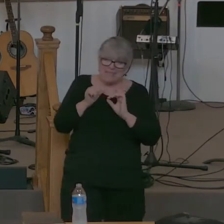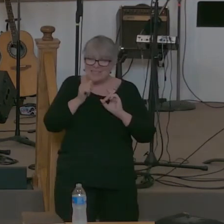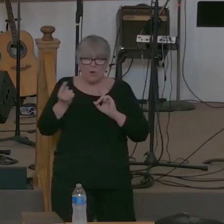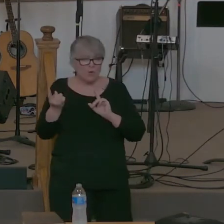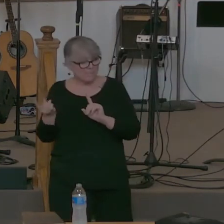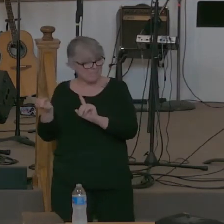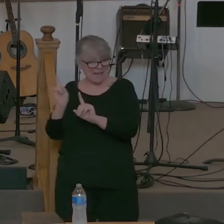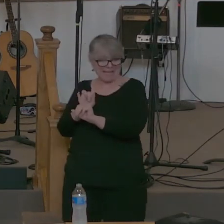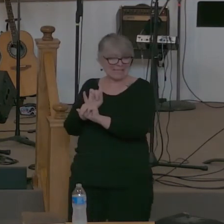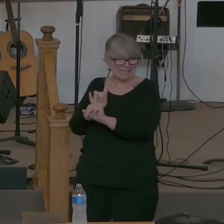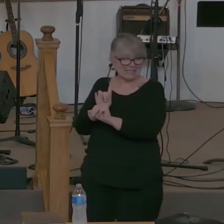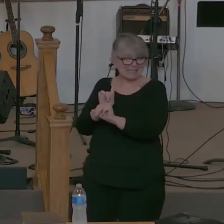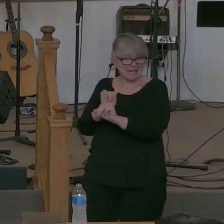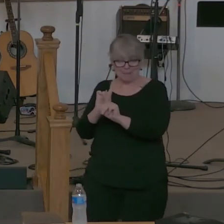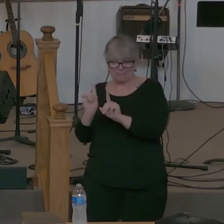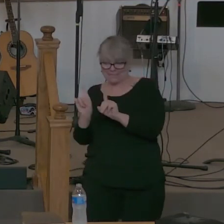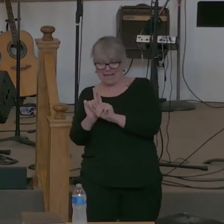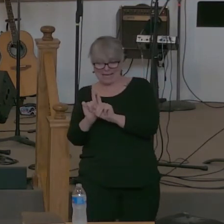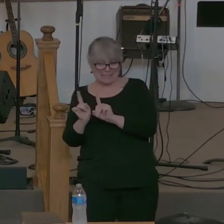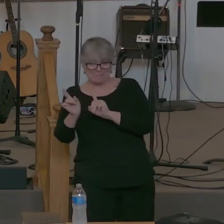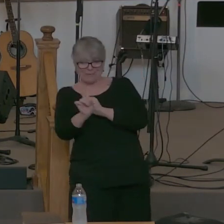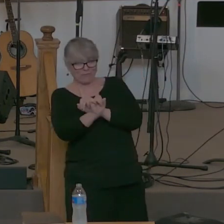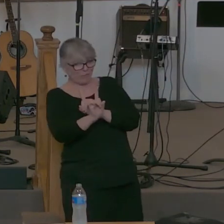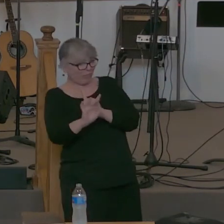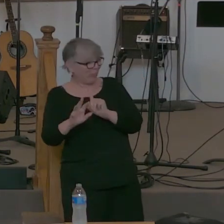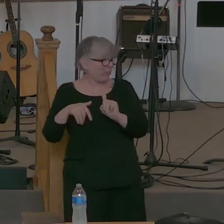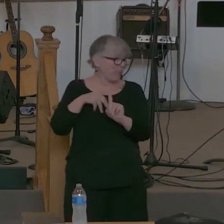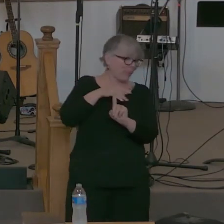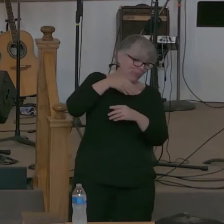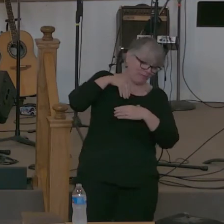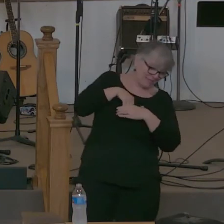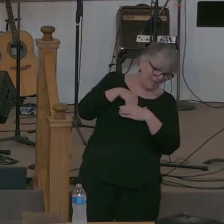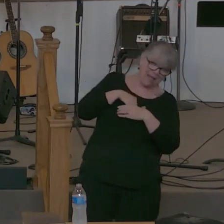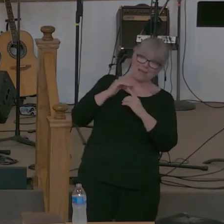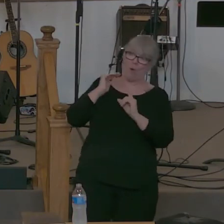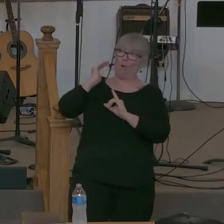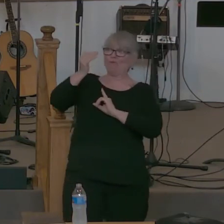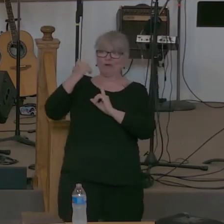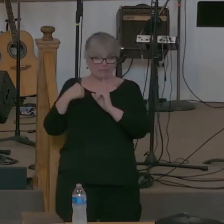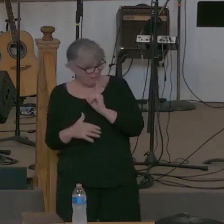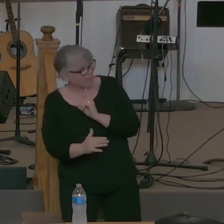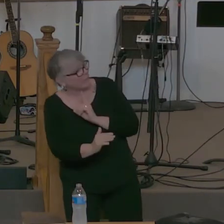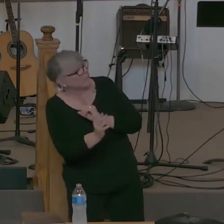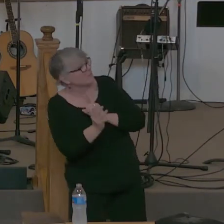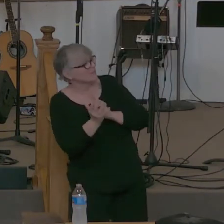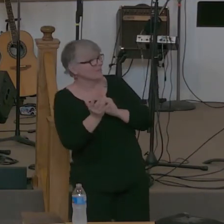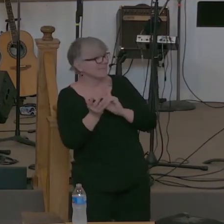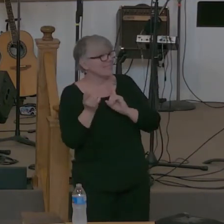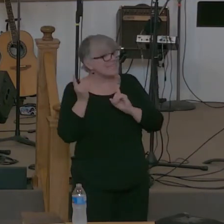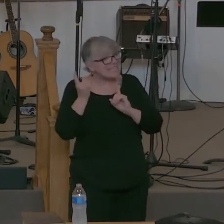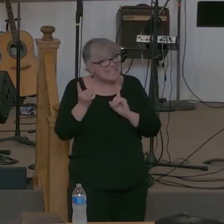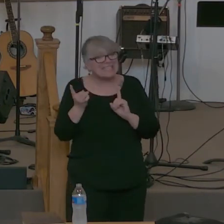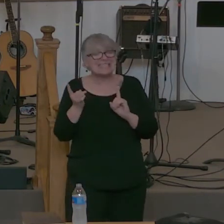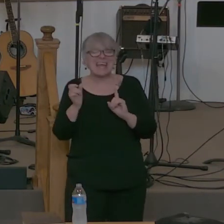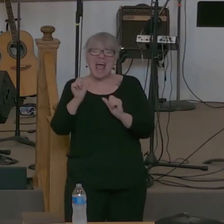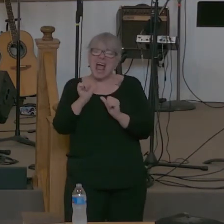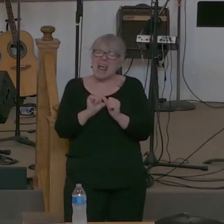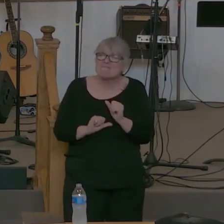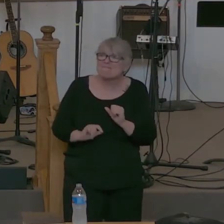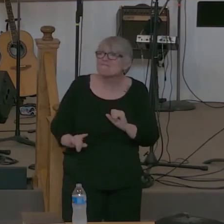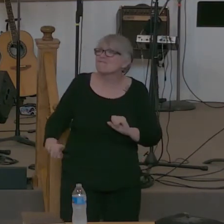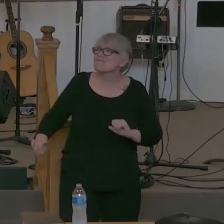it. He's behind us, he's beside us, he's in front of us, he's within us, he's over us, he's under, he's